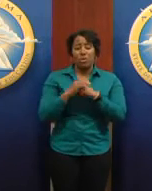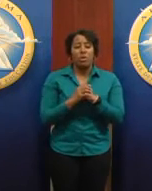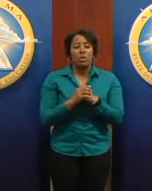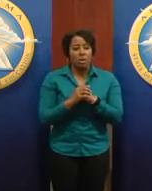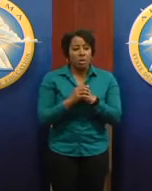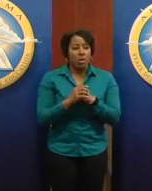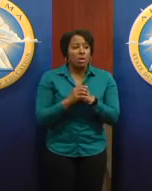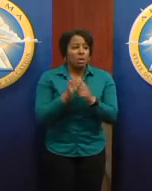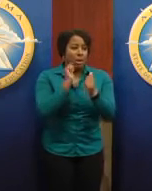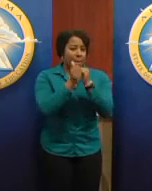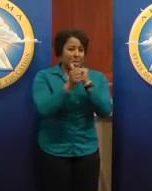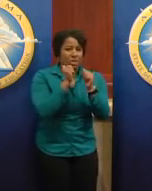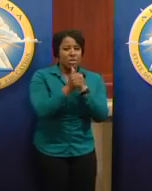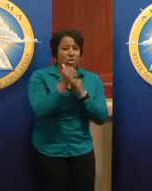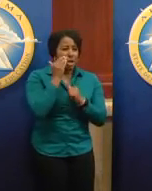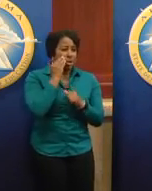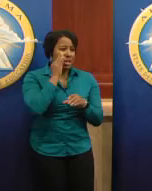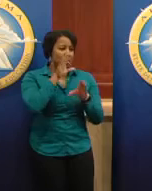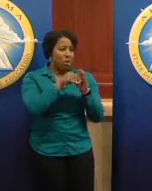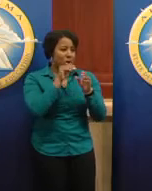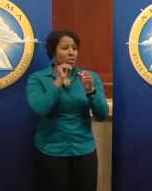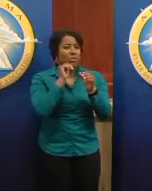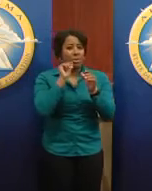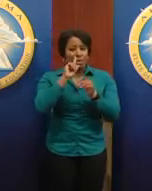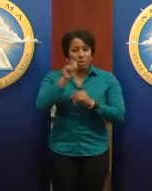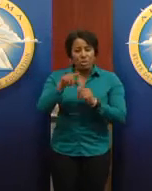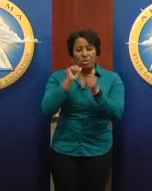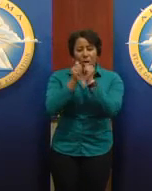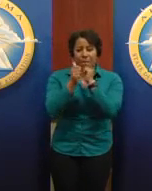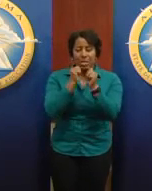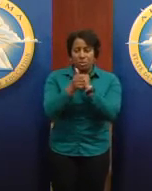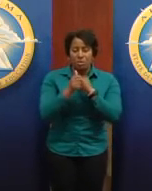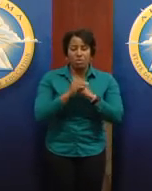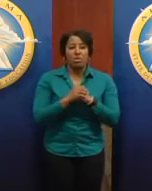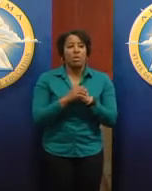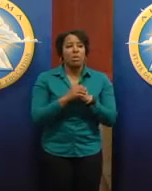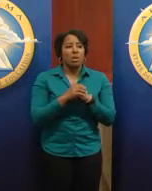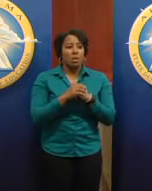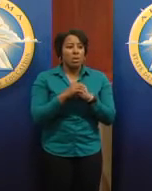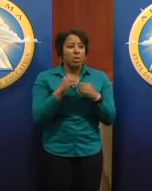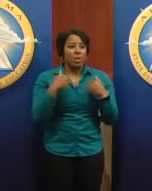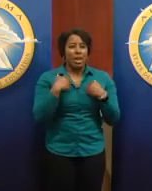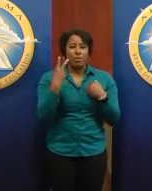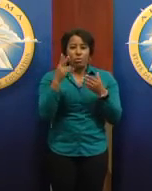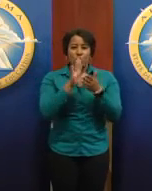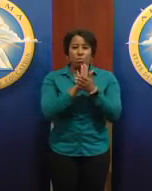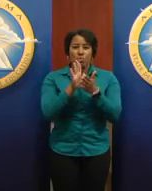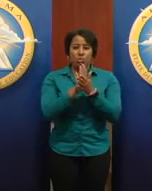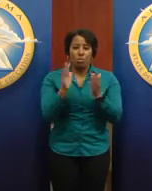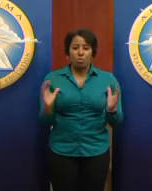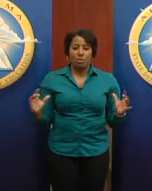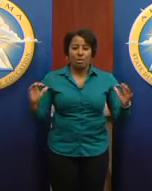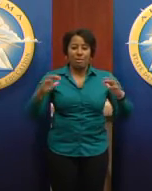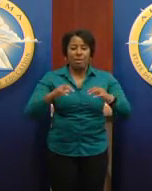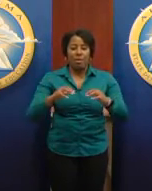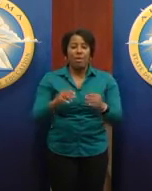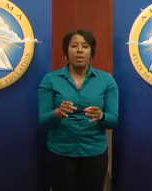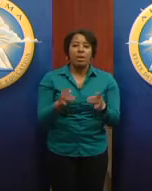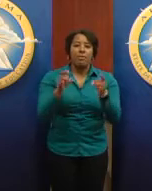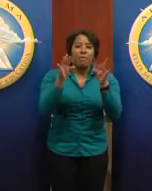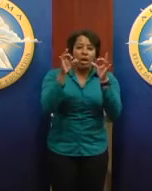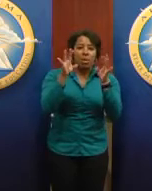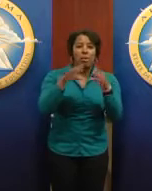Competitions, though, I know that's part of that question. People want to know, well, what about competition? We have two schools coming together, and they're playing volleyball. They're at a